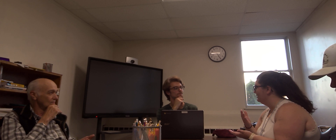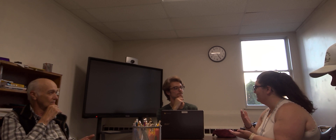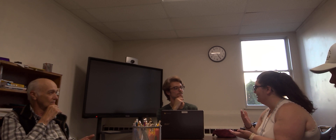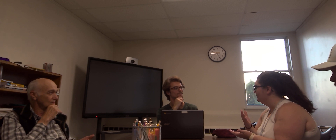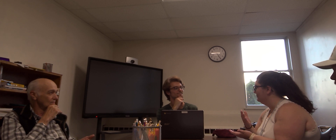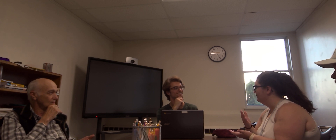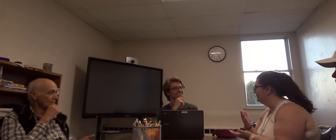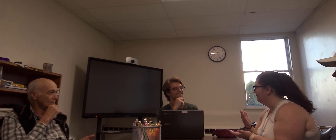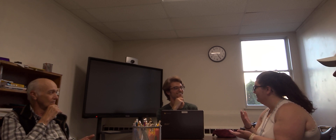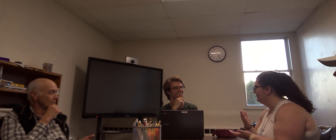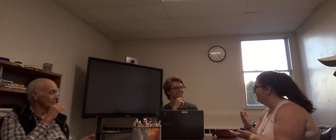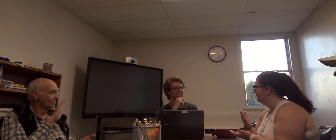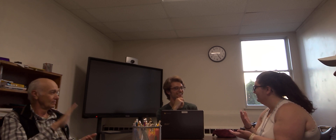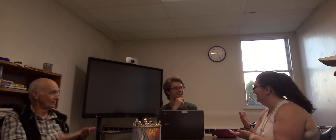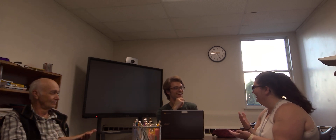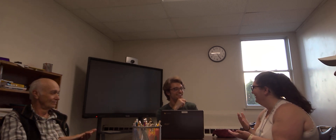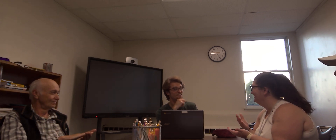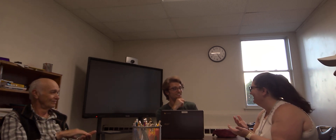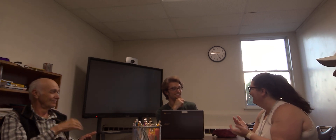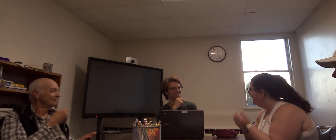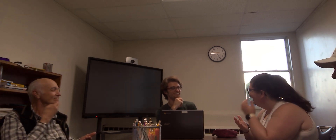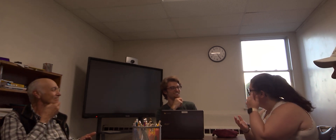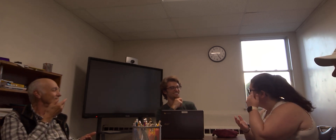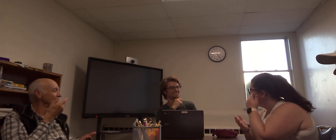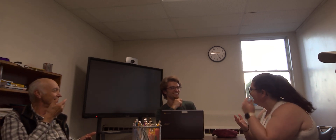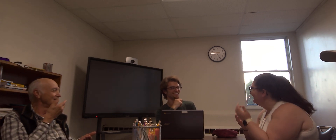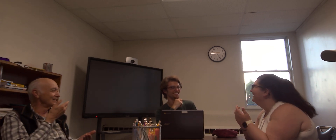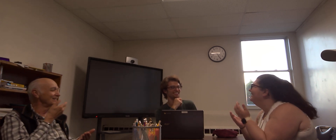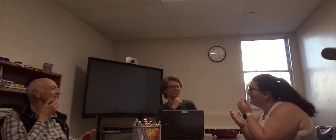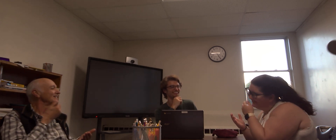slap. What kind of video were you watching?